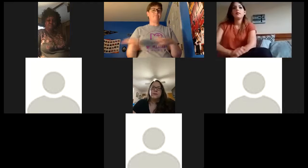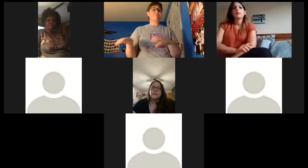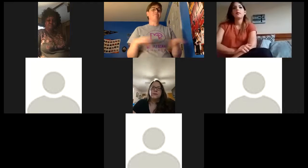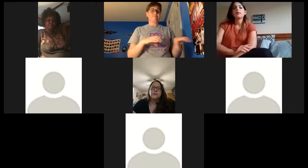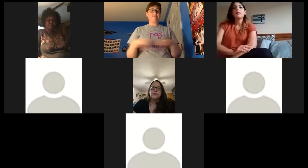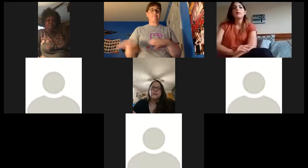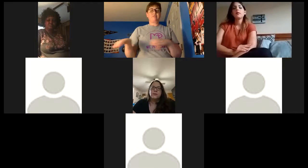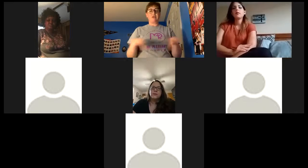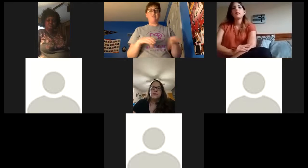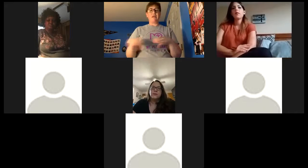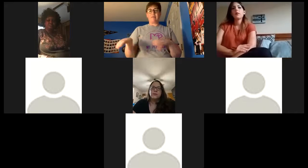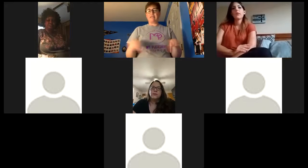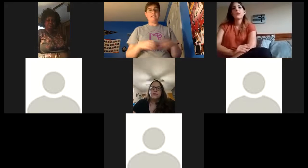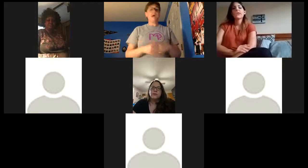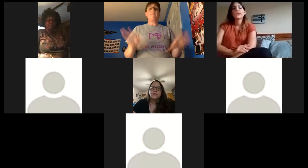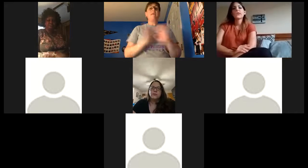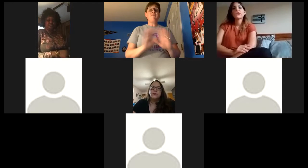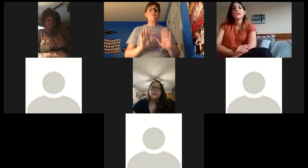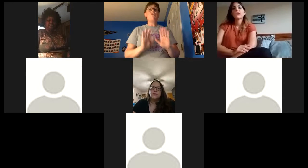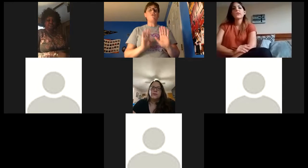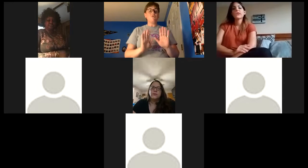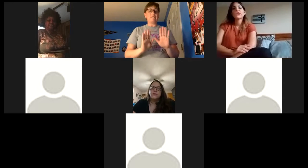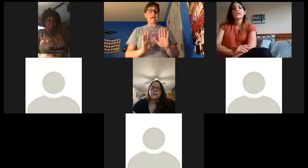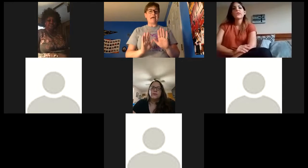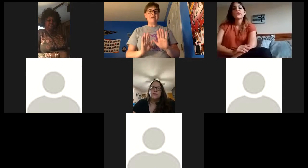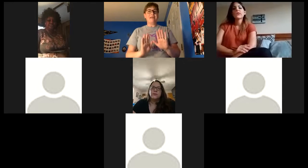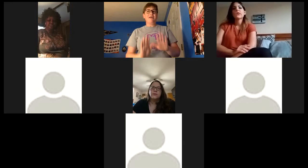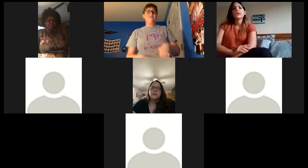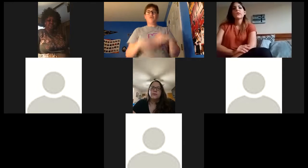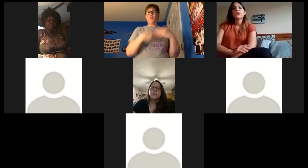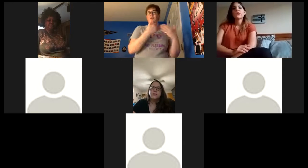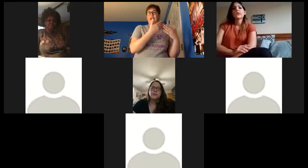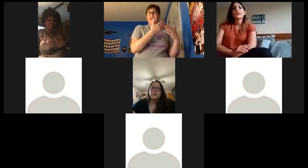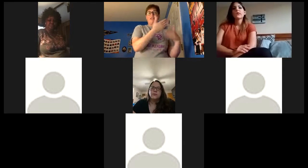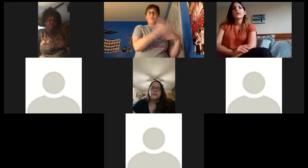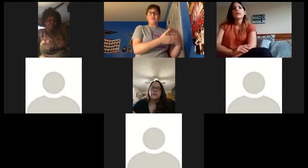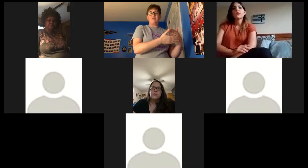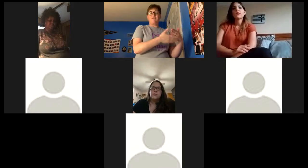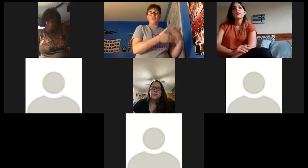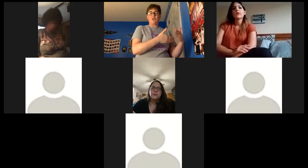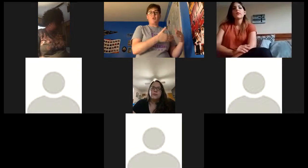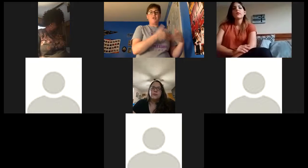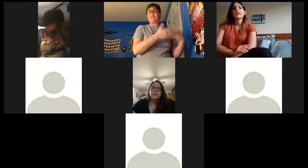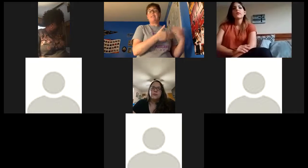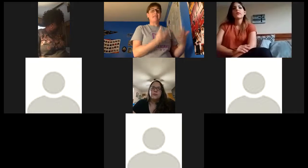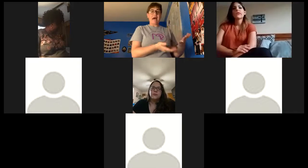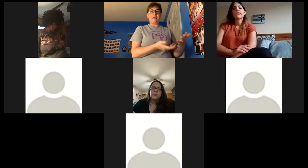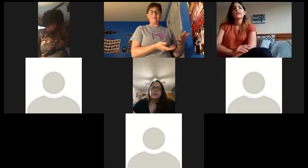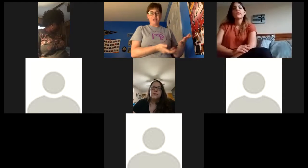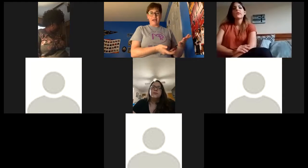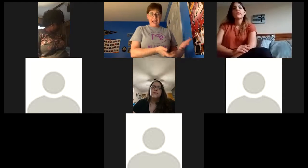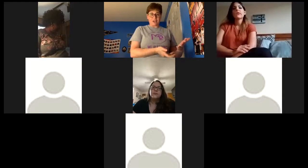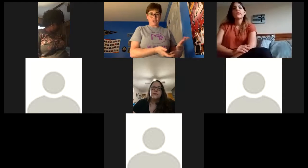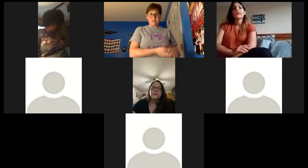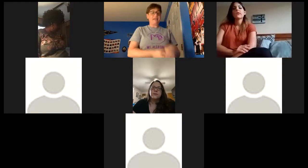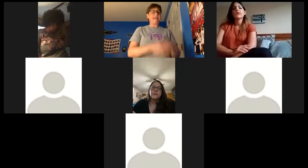do. So if that makes sense. But if you use that for like the word, for the do word that does not